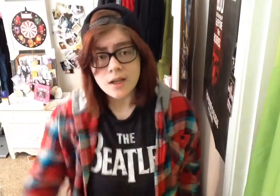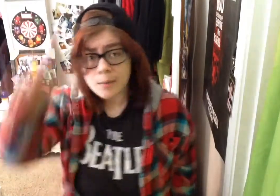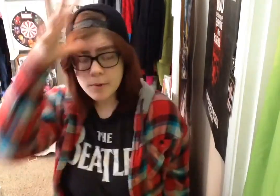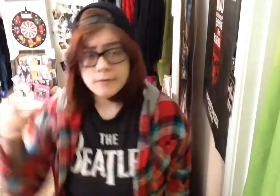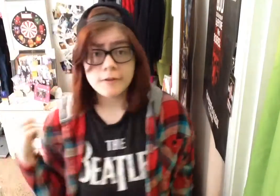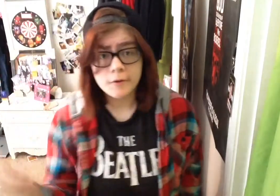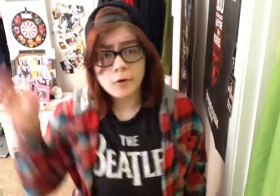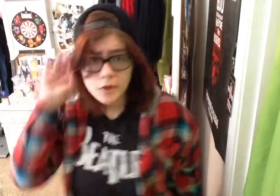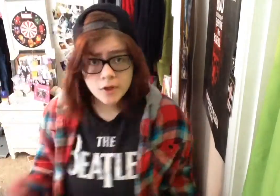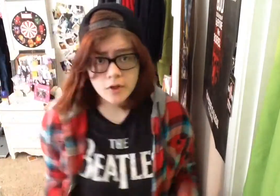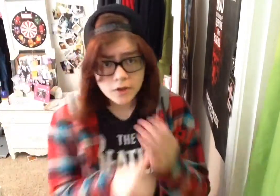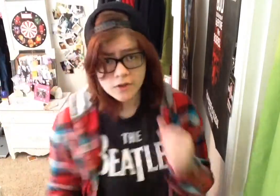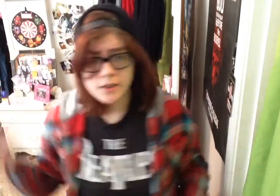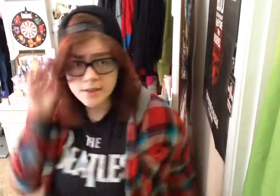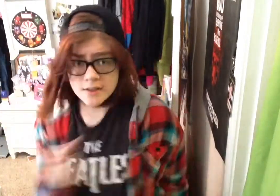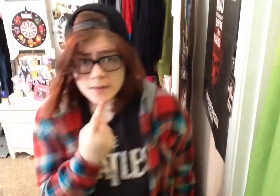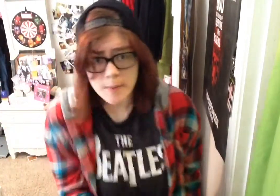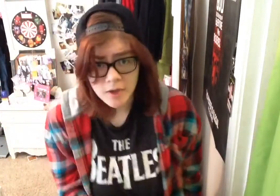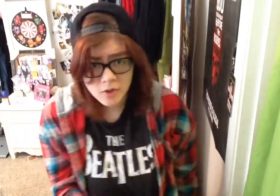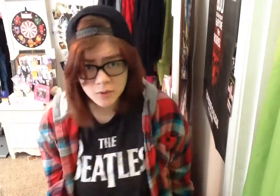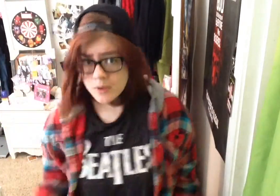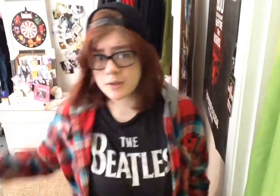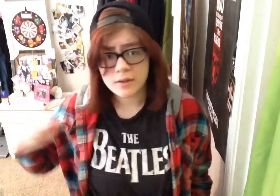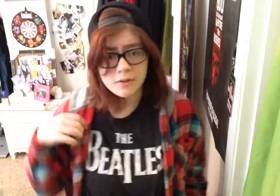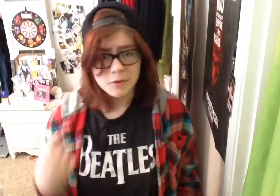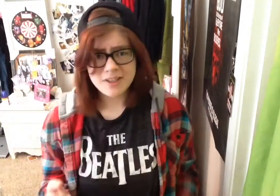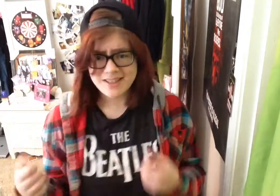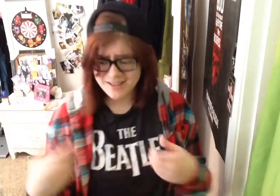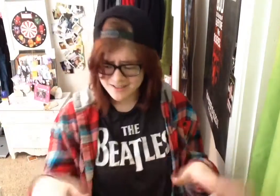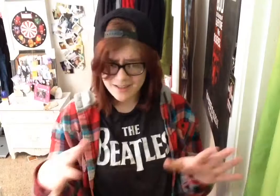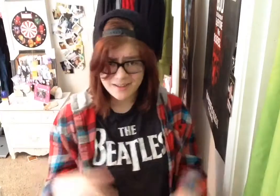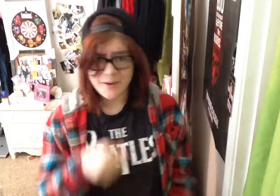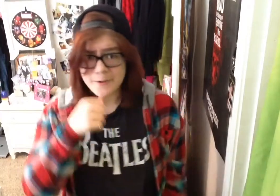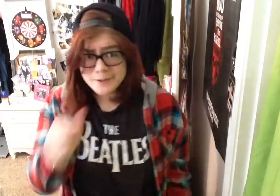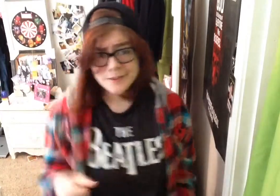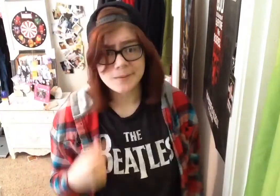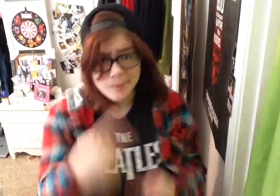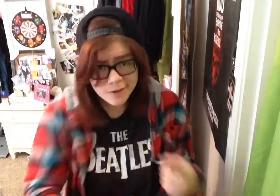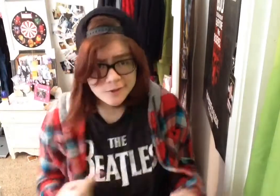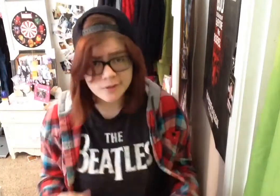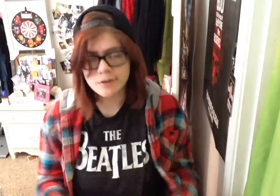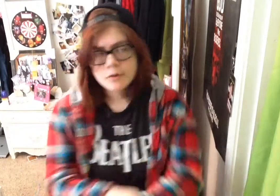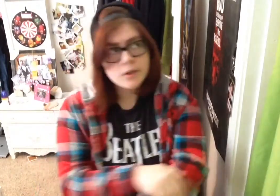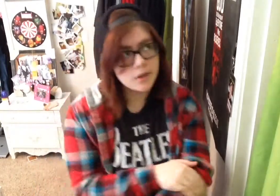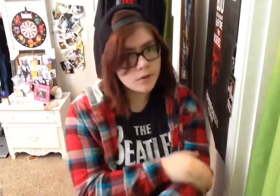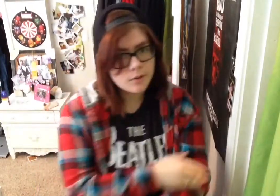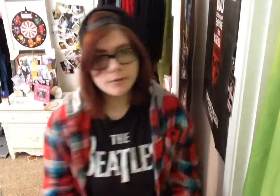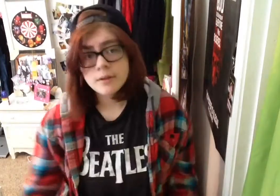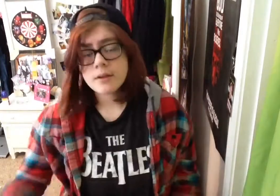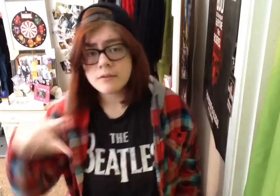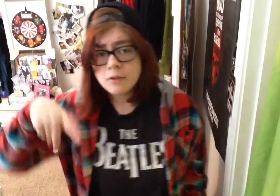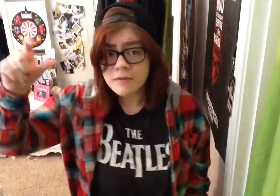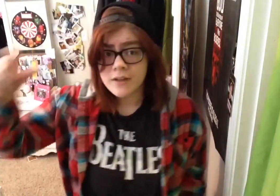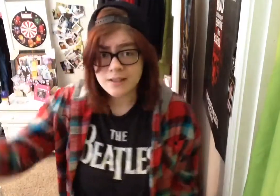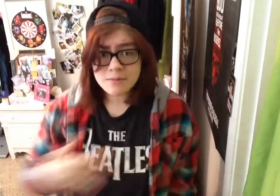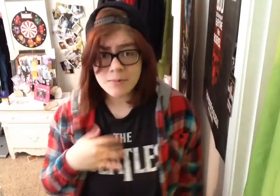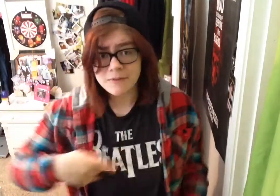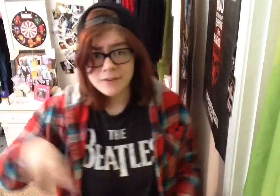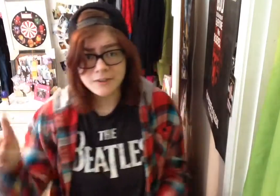Cops, if you had only heard the shit he said about you, I doubt you would have let it slide, and I was not about you. Slow down. I came to ask you for advice. This is my very